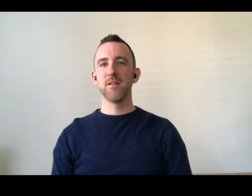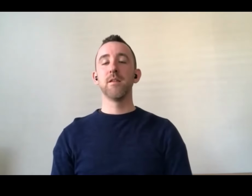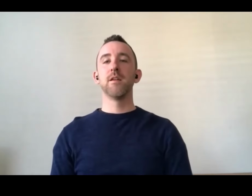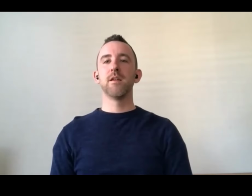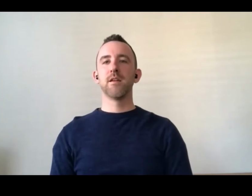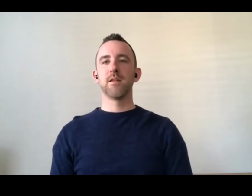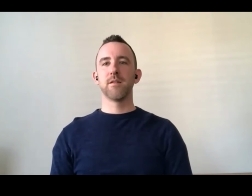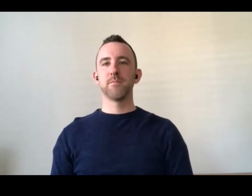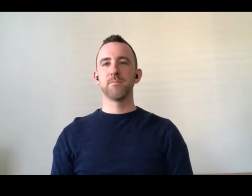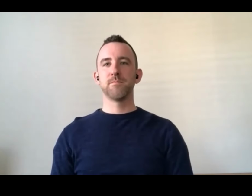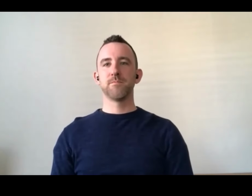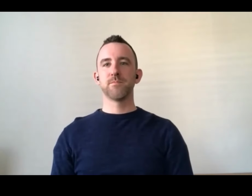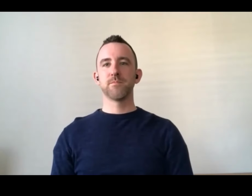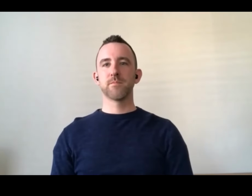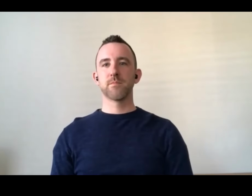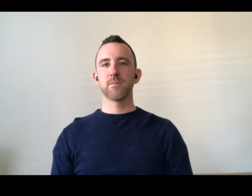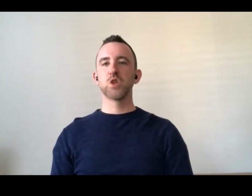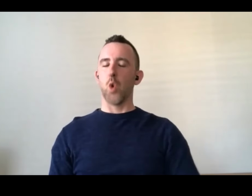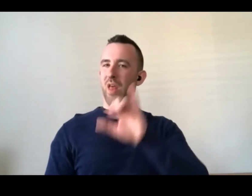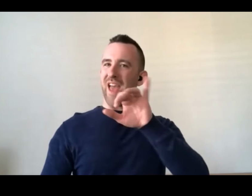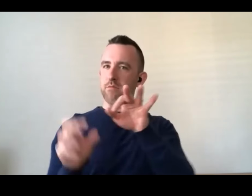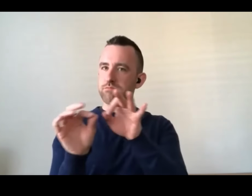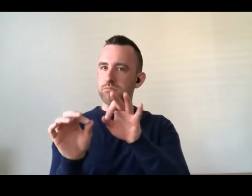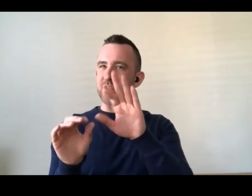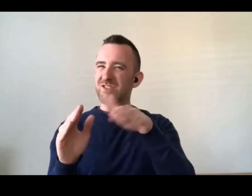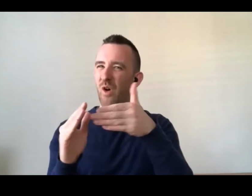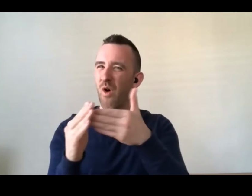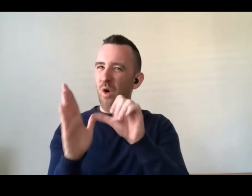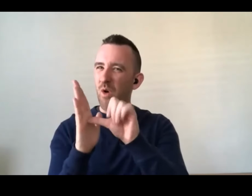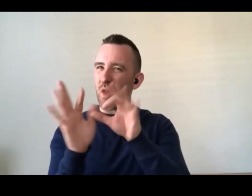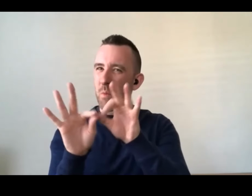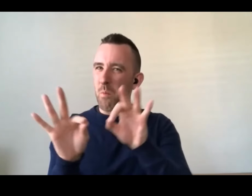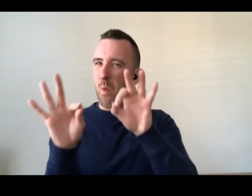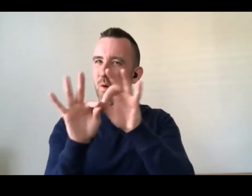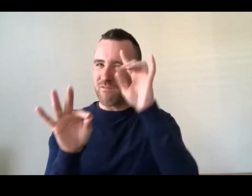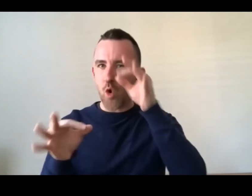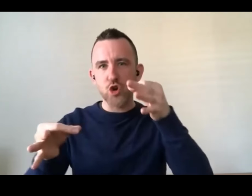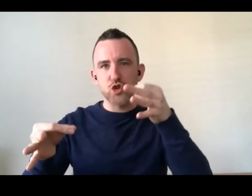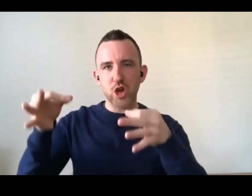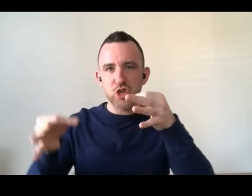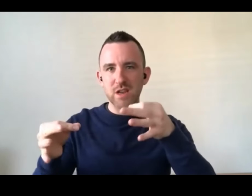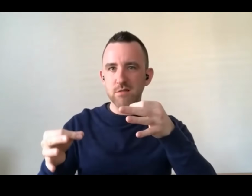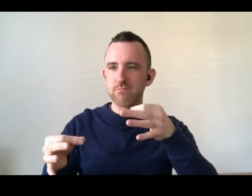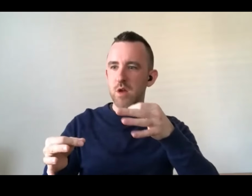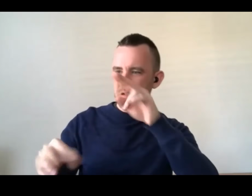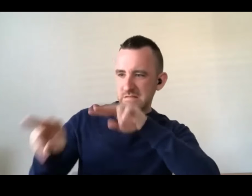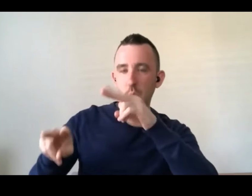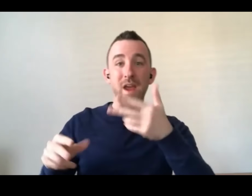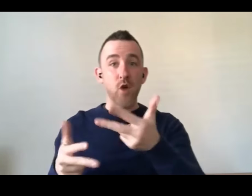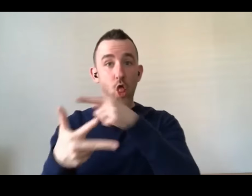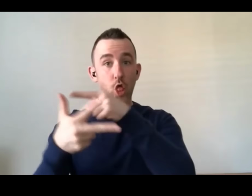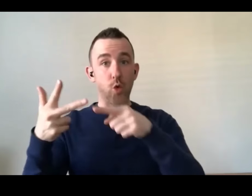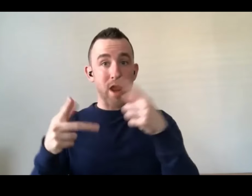So on that note, and these are all important for judging, obviously, because we have 3 winning teams this